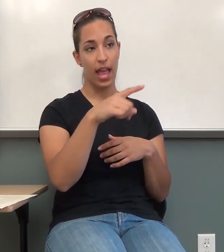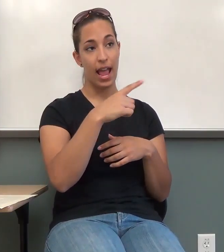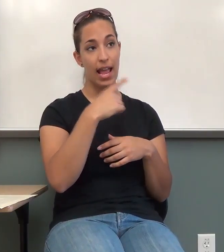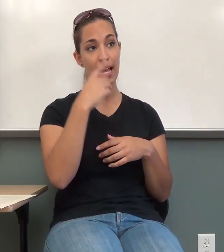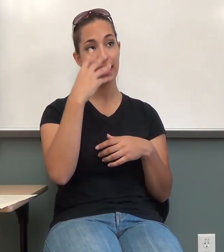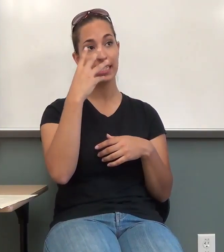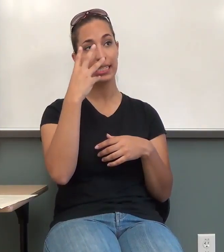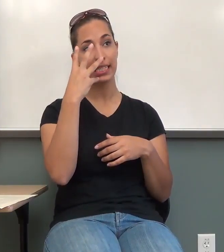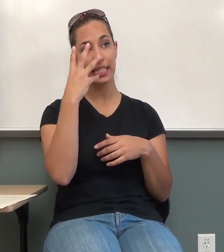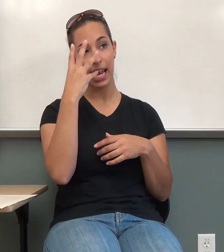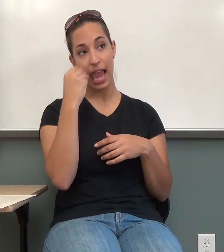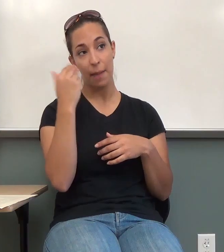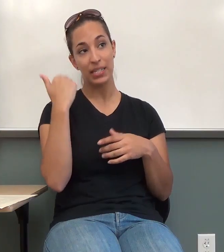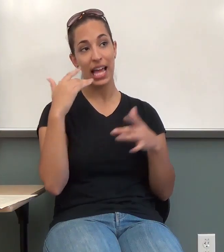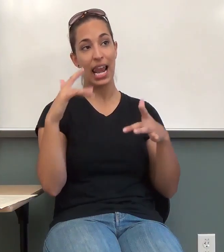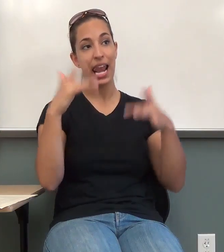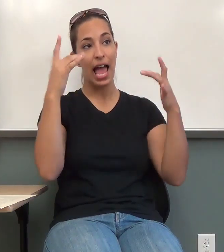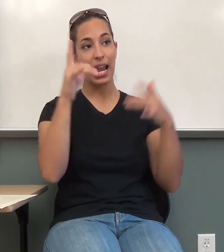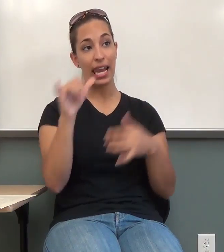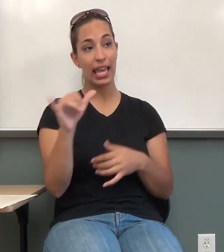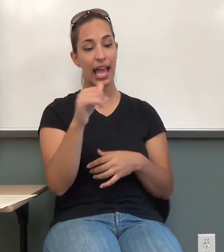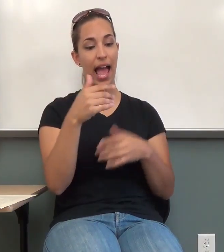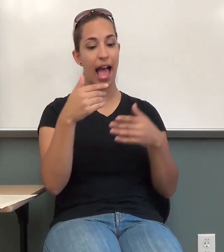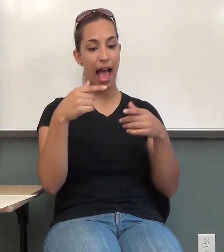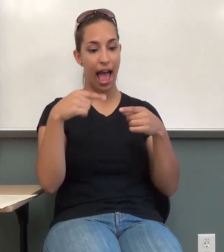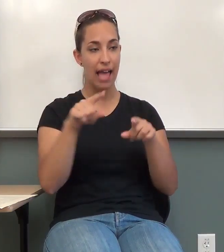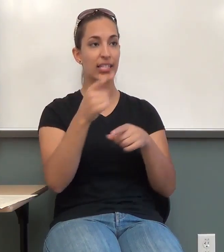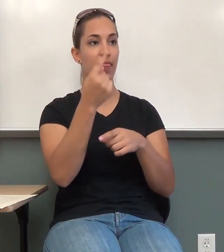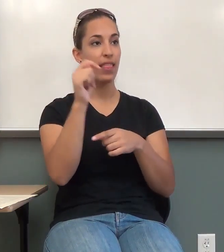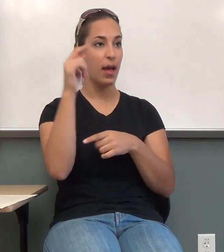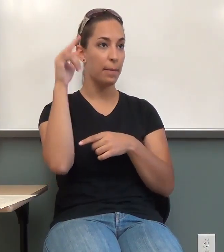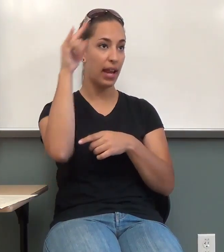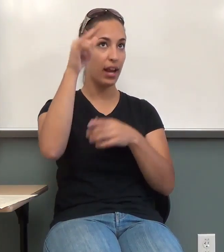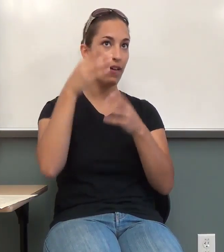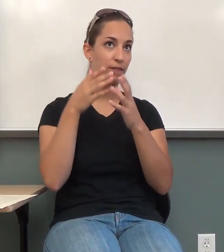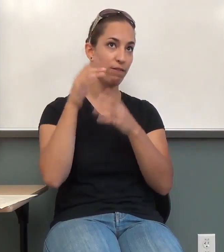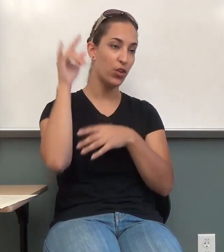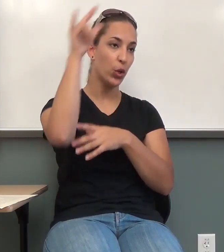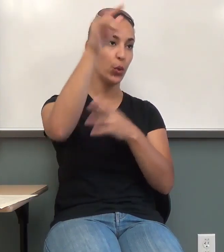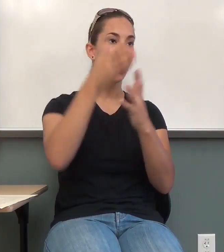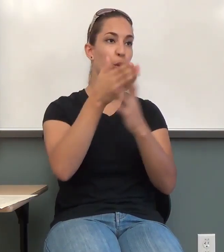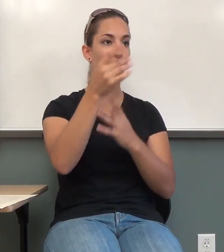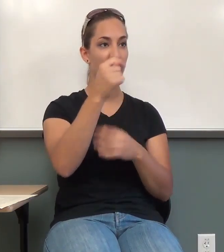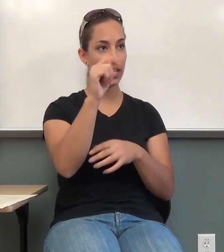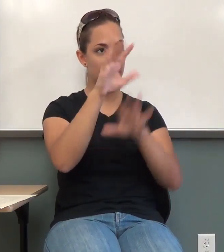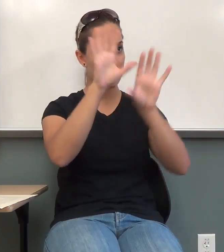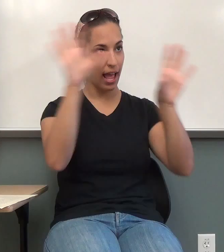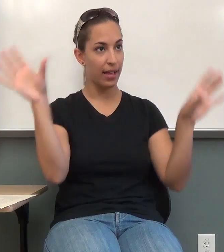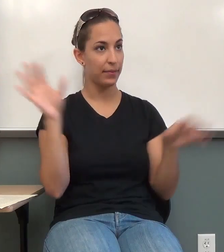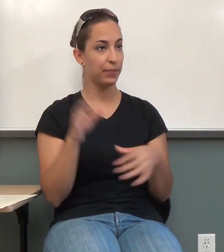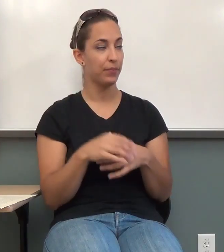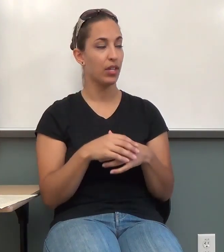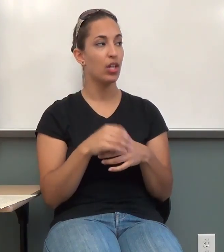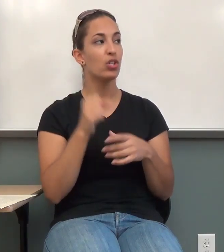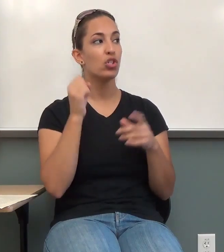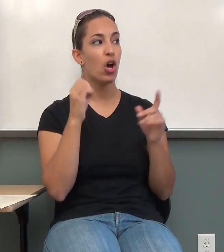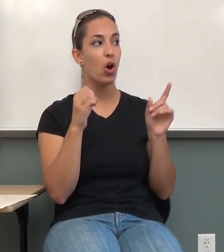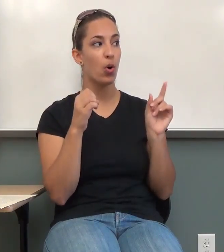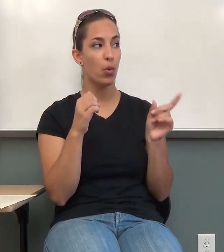lightly as the plane flew through the sky. Good. They slept lightly as the plane flew through the